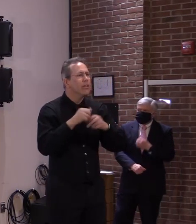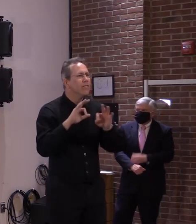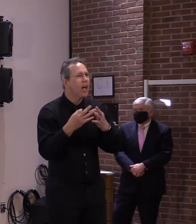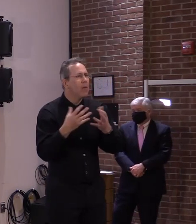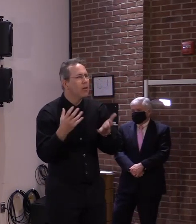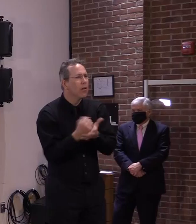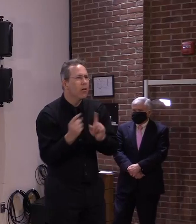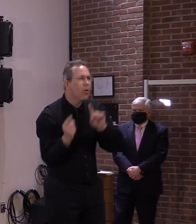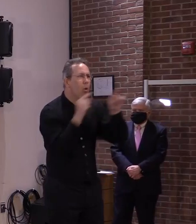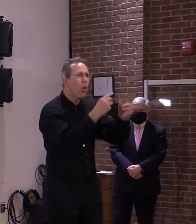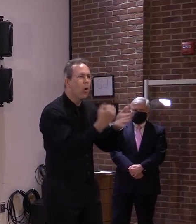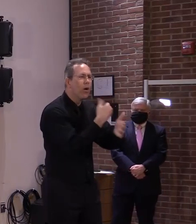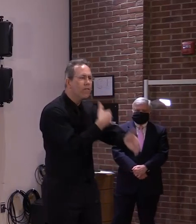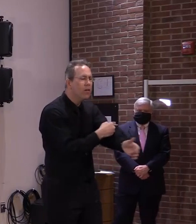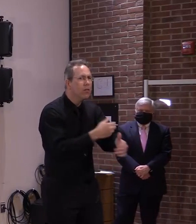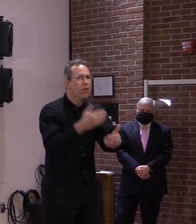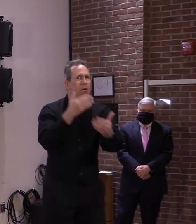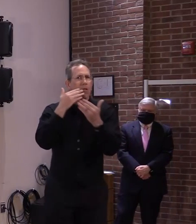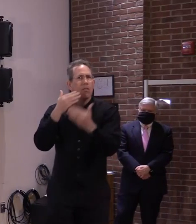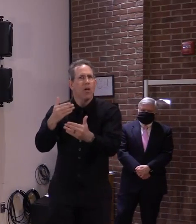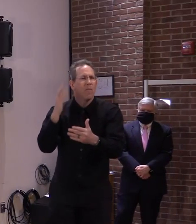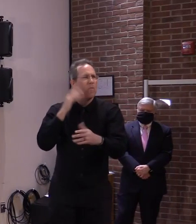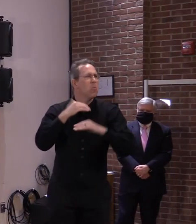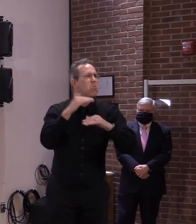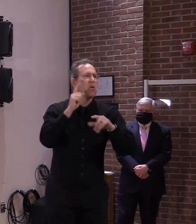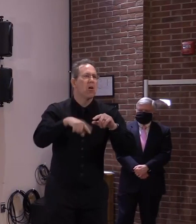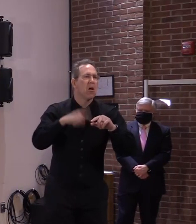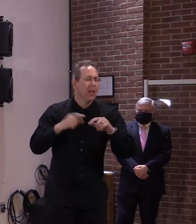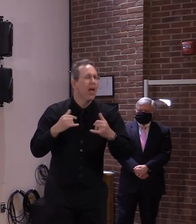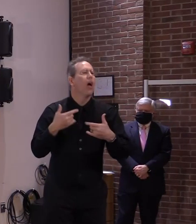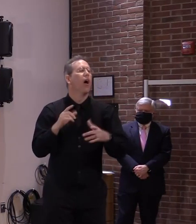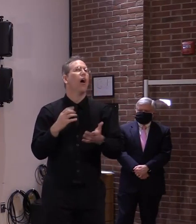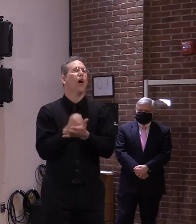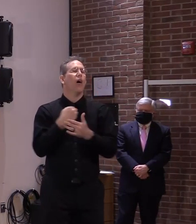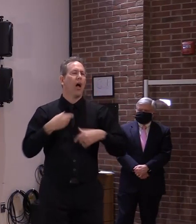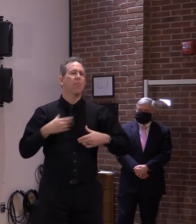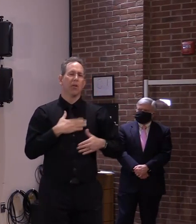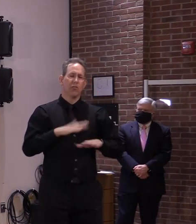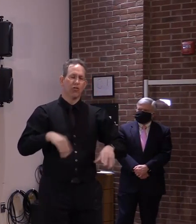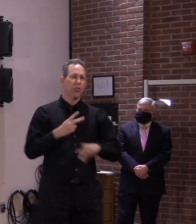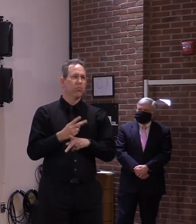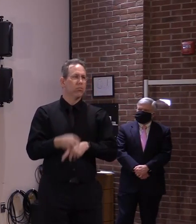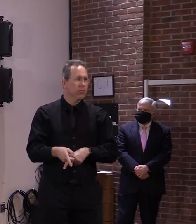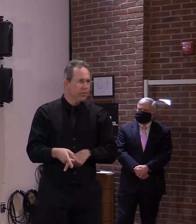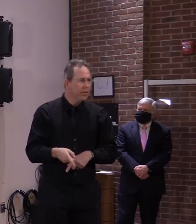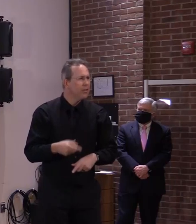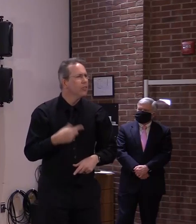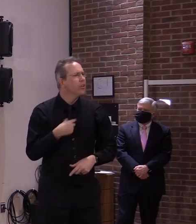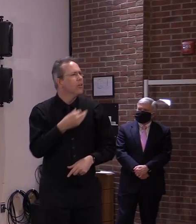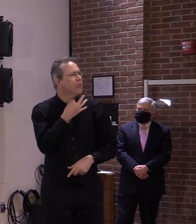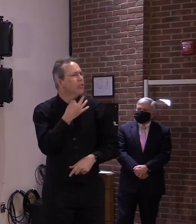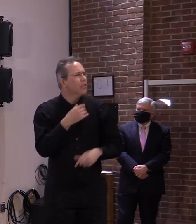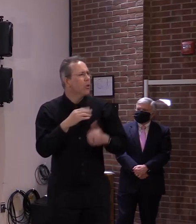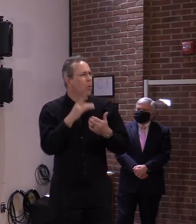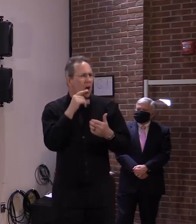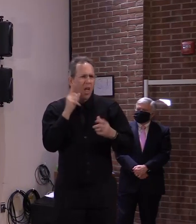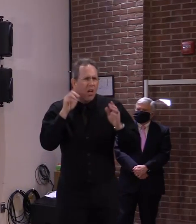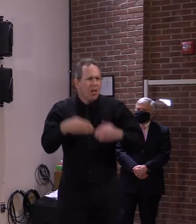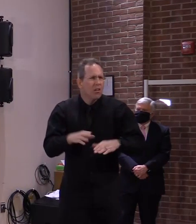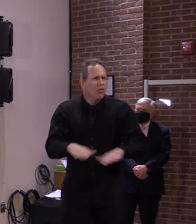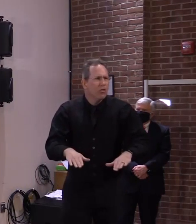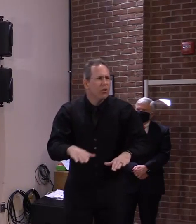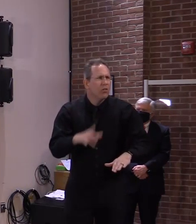they can now sign up to protect their kids. I am curious, though, why weren't they addressed earlier in this vaccination process? I